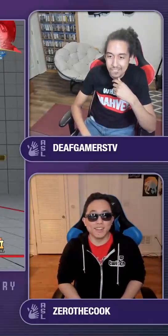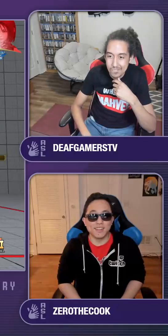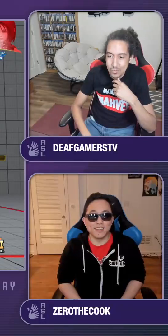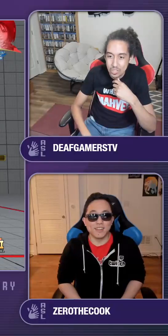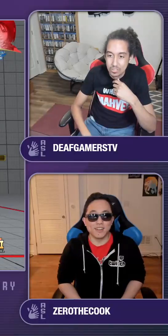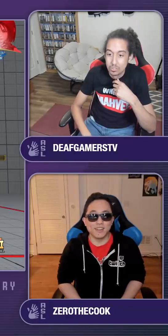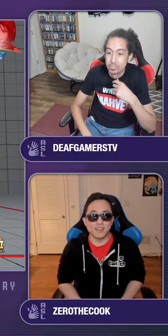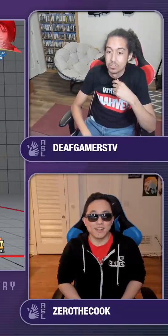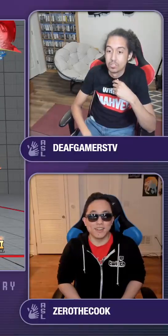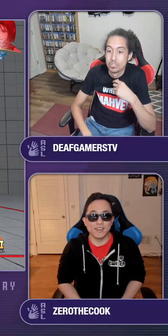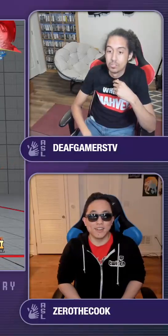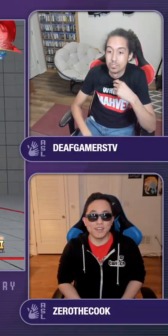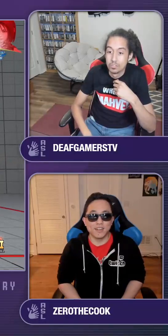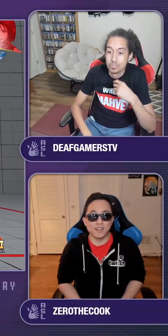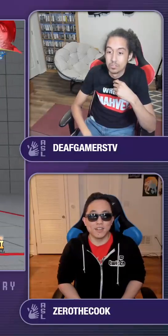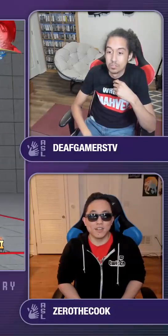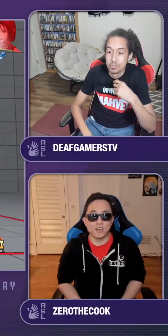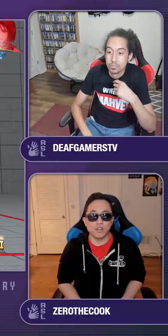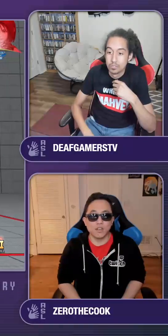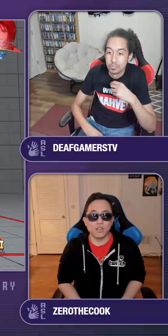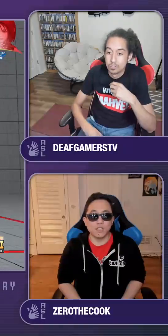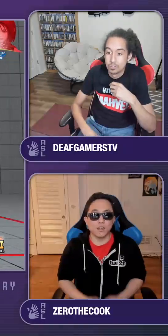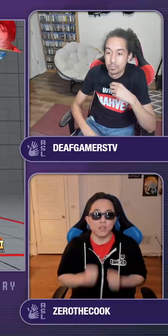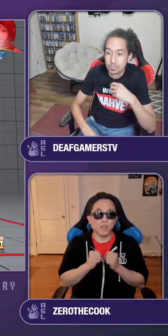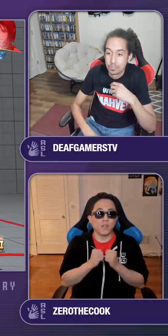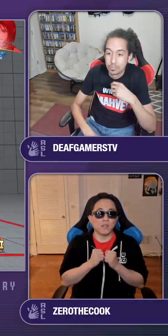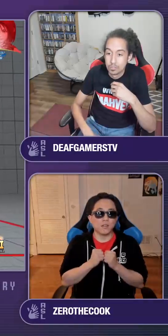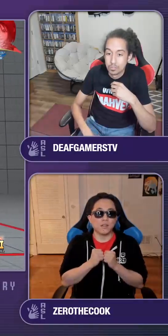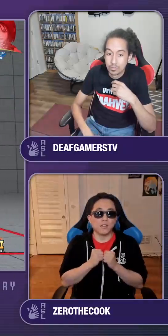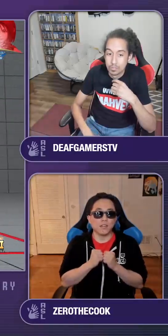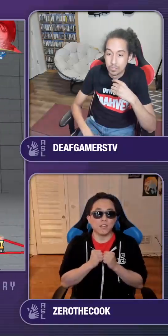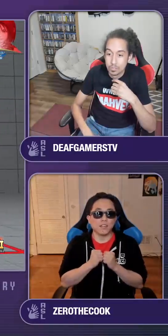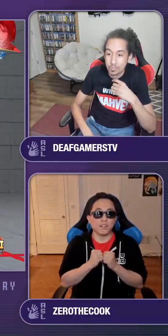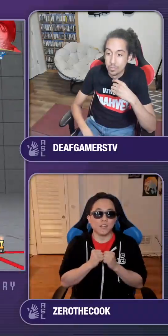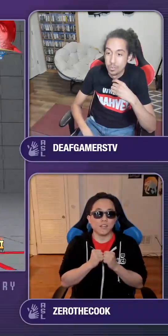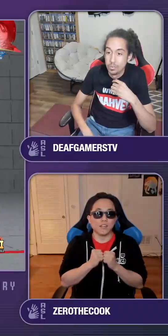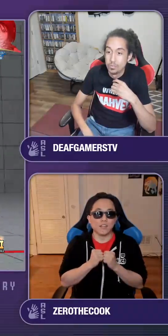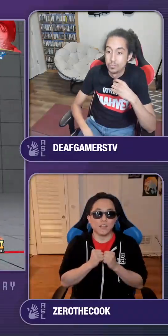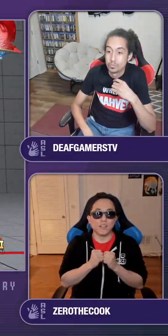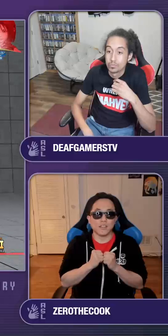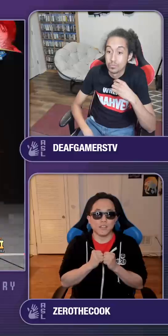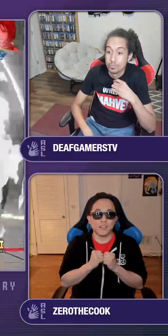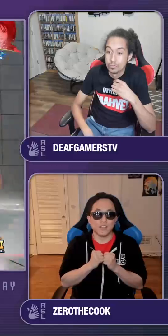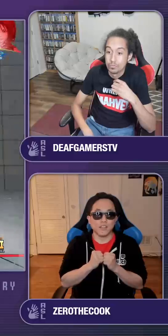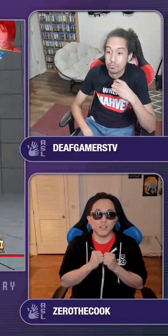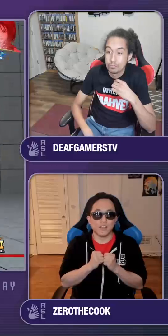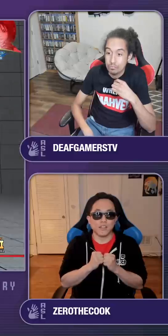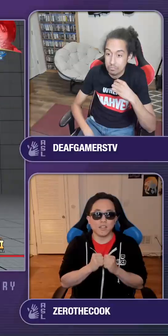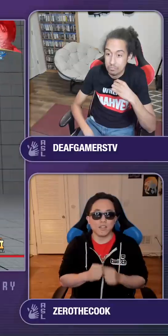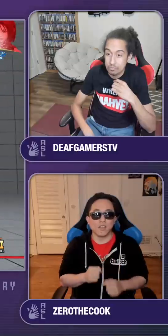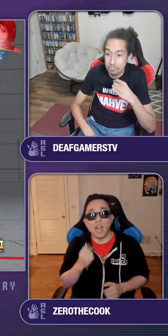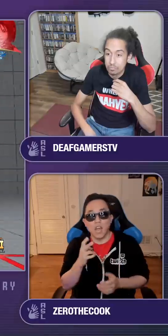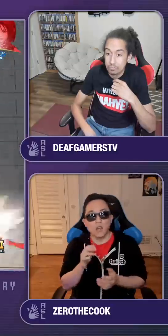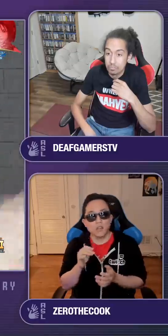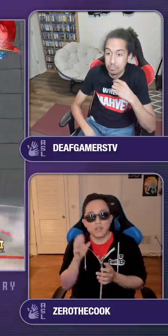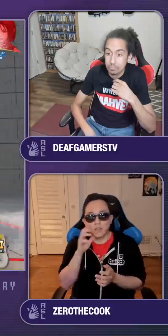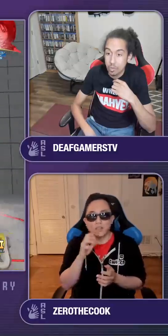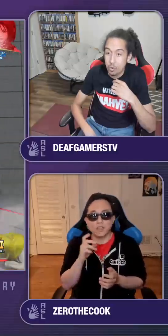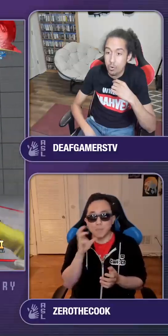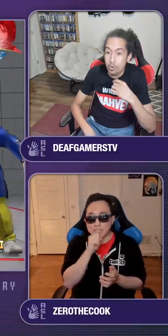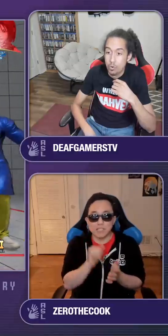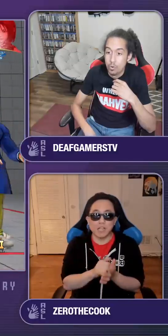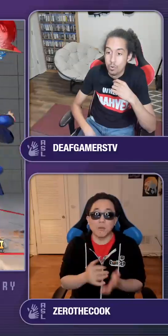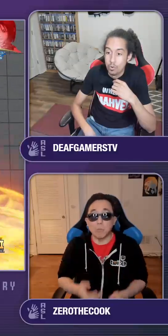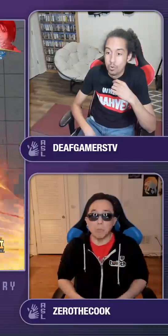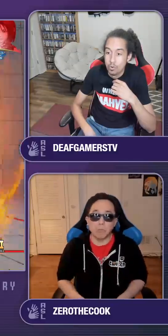stuck here holding all of this plus rooms. No confirm on the counter hit for Jazdero, and this is going to give Metro a chance to activate here. No, going to be